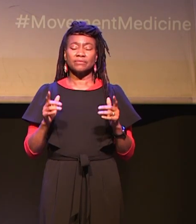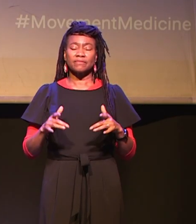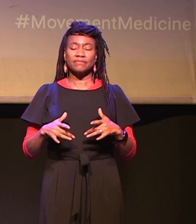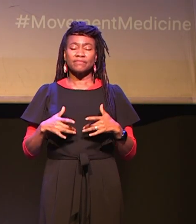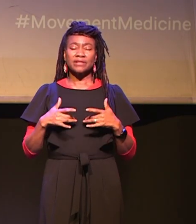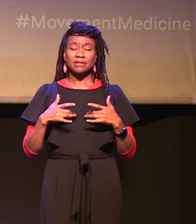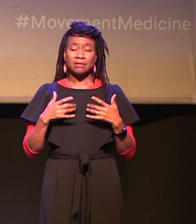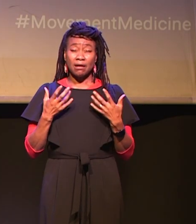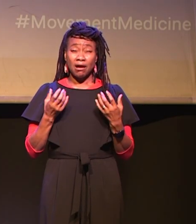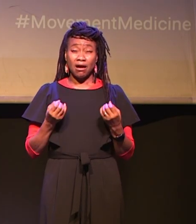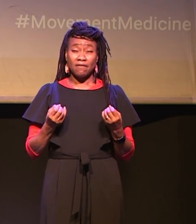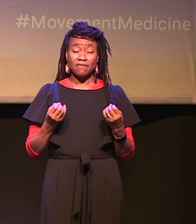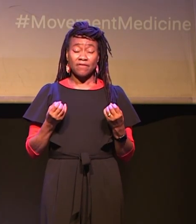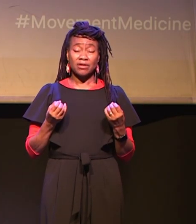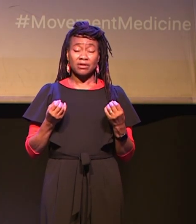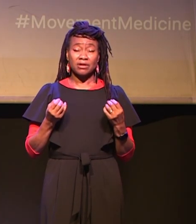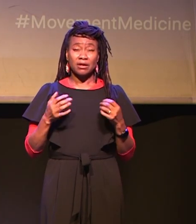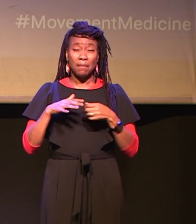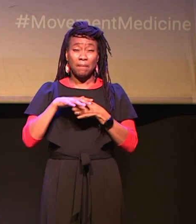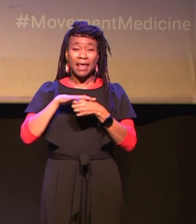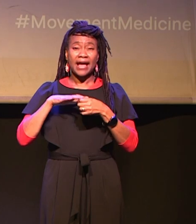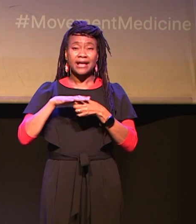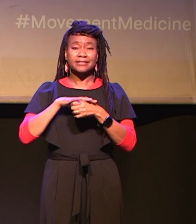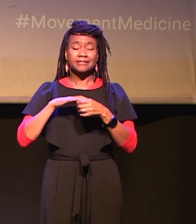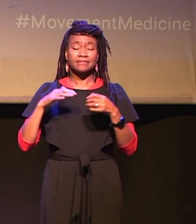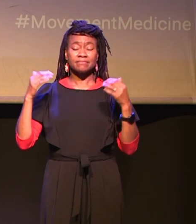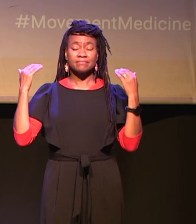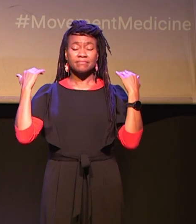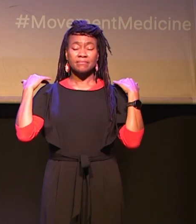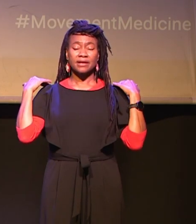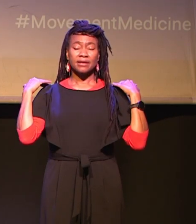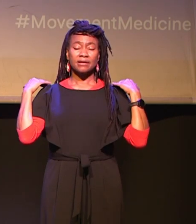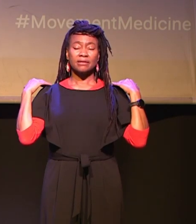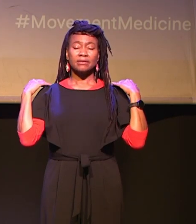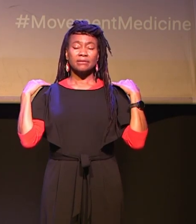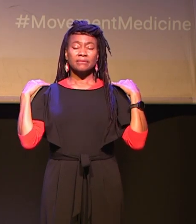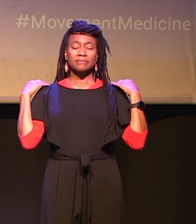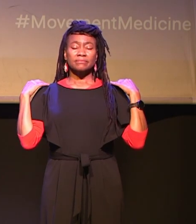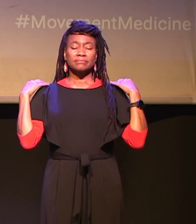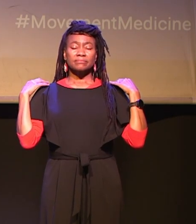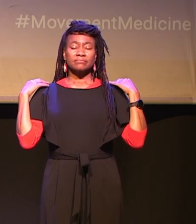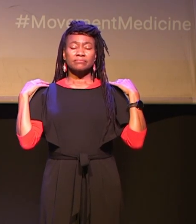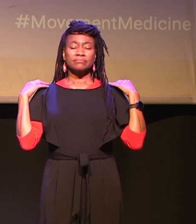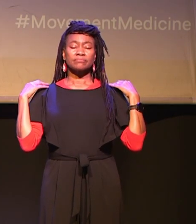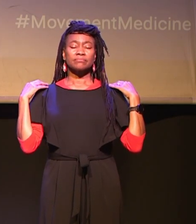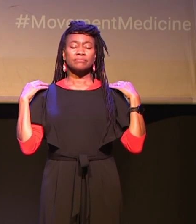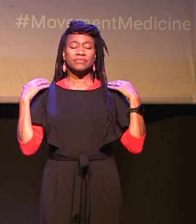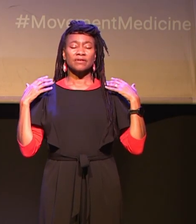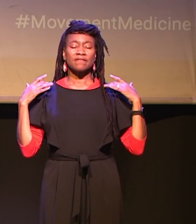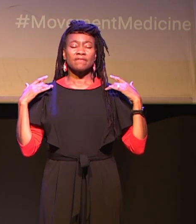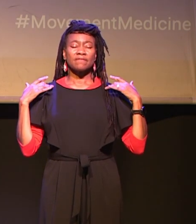See if there's a place in your back body where you can arrive more, bring more listening, more attention, where